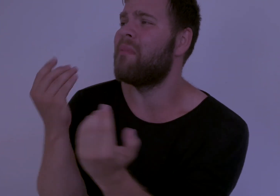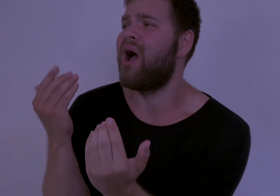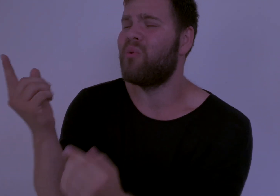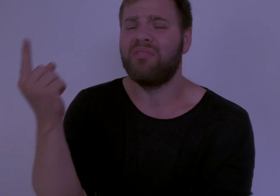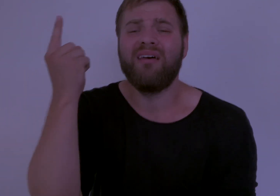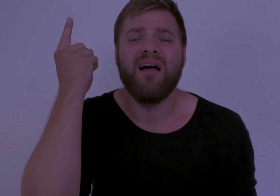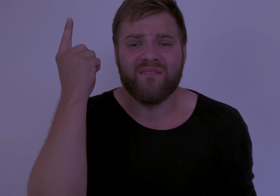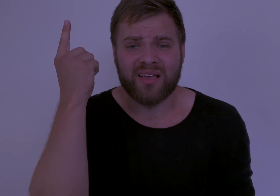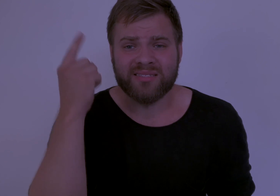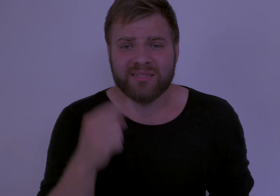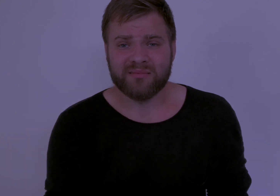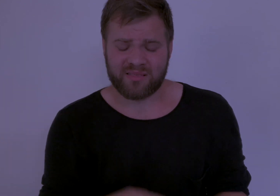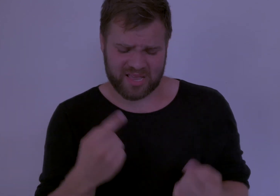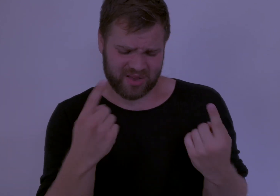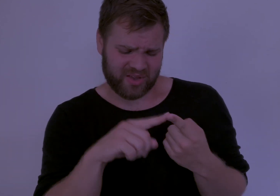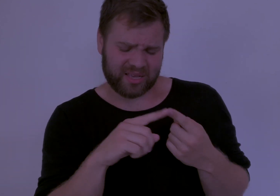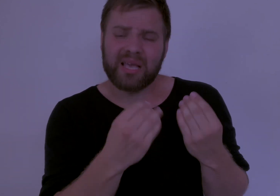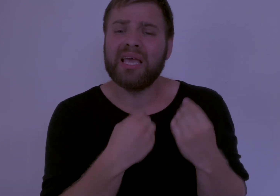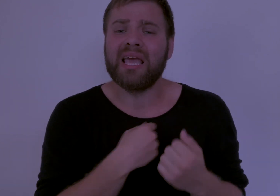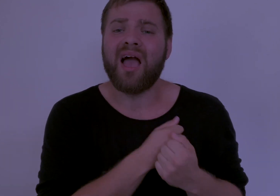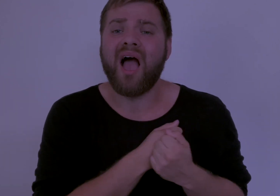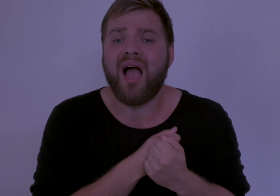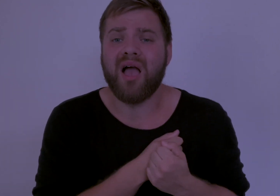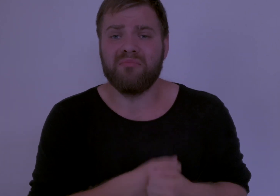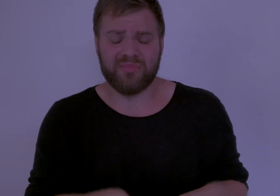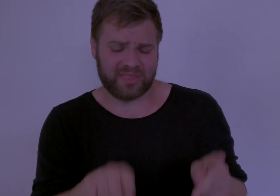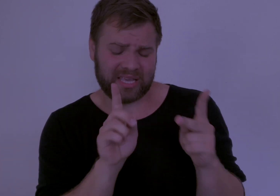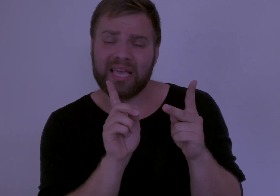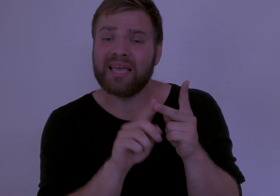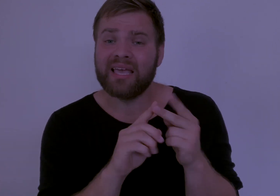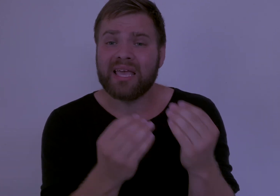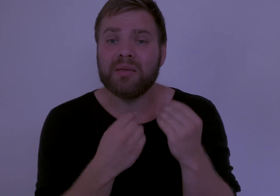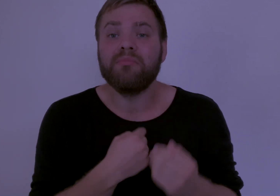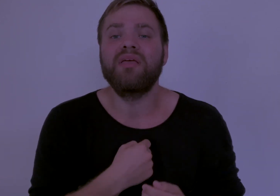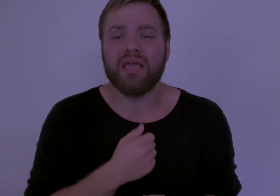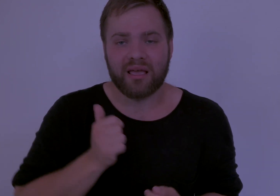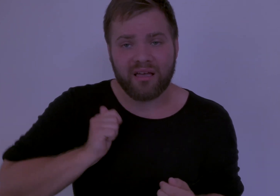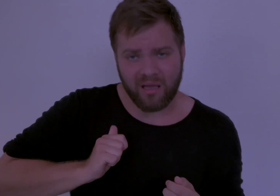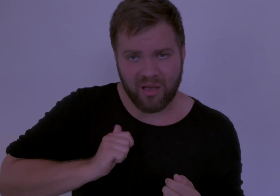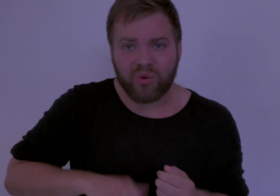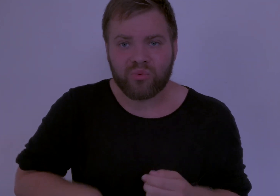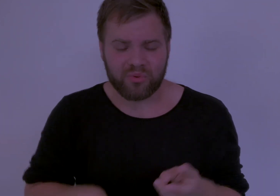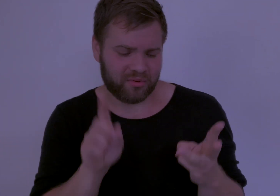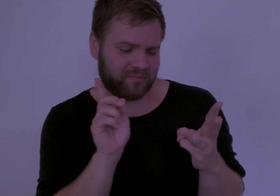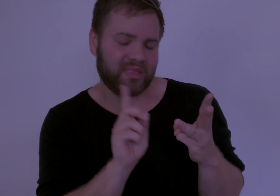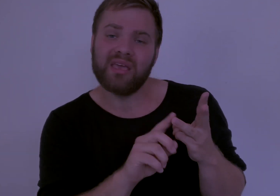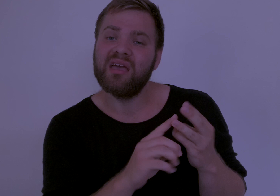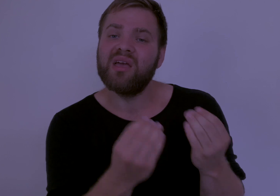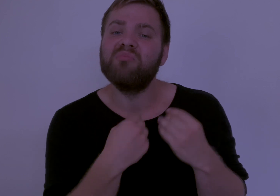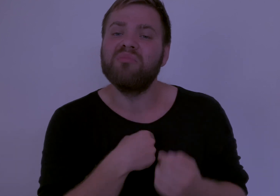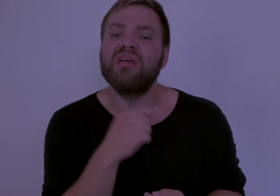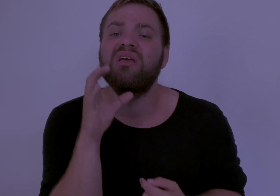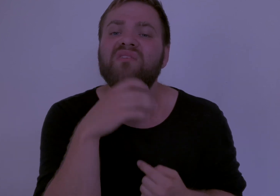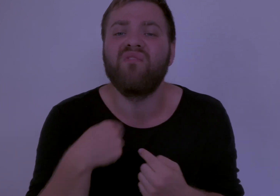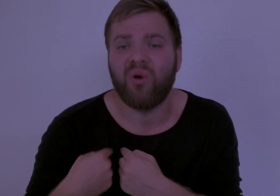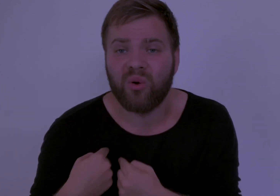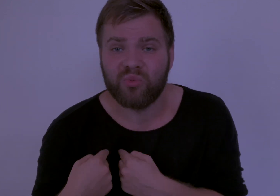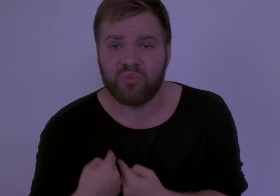an angel. One taught me love, one taught me patience, and one taught me pain.